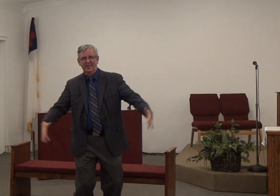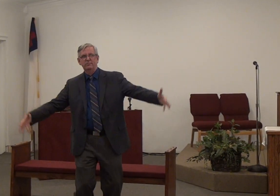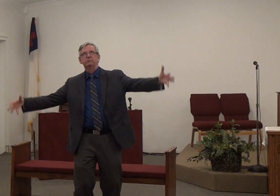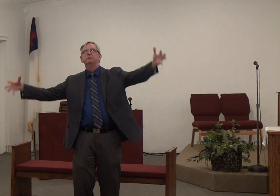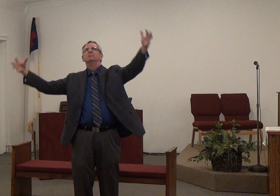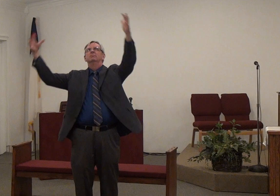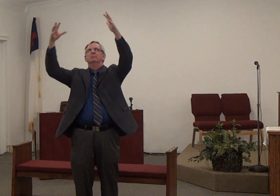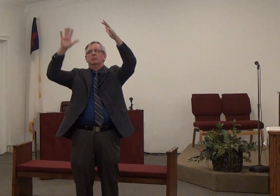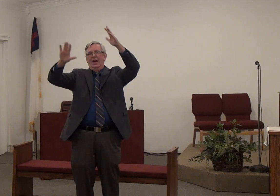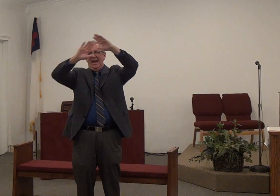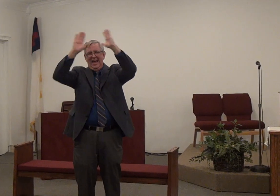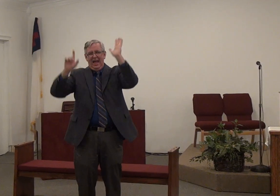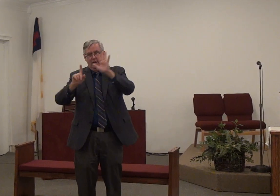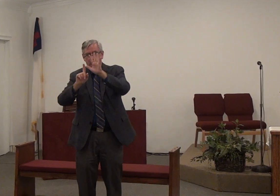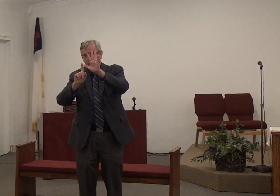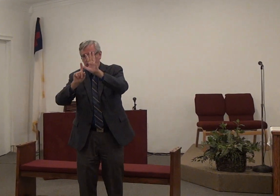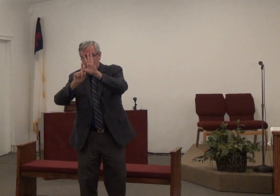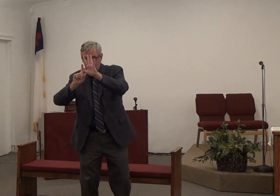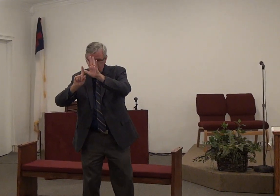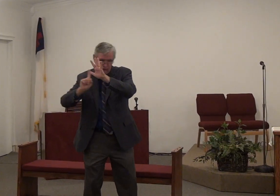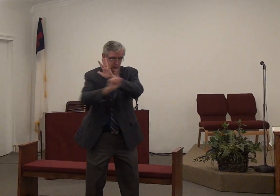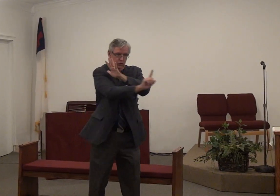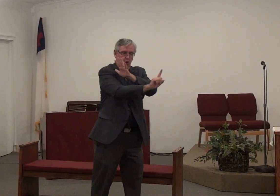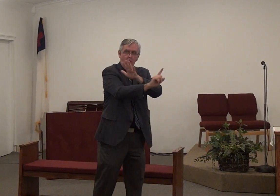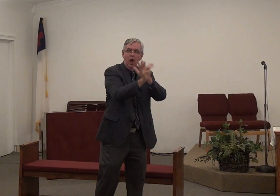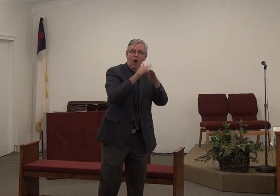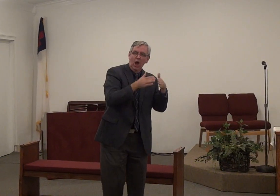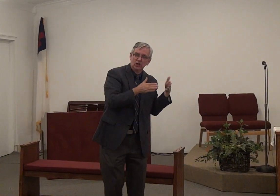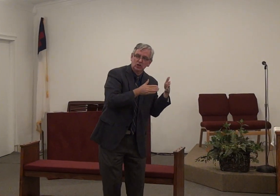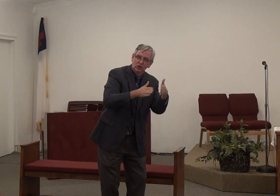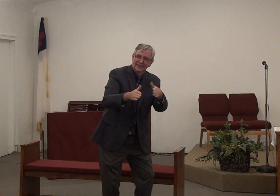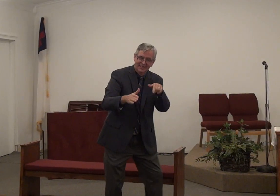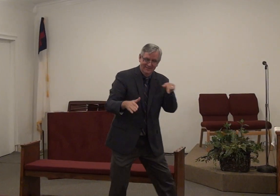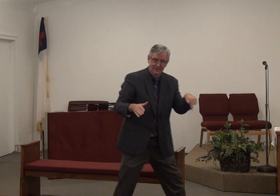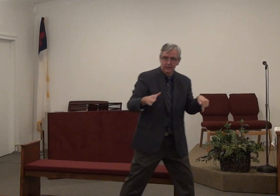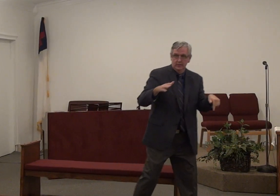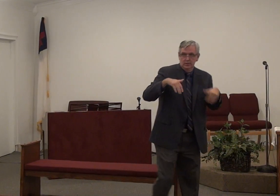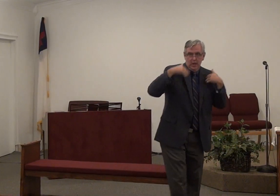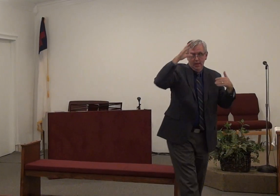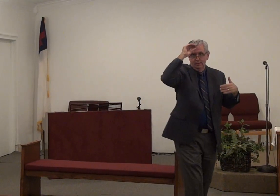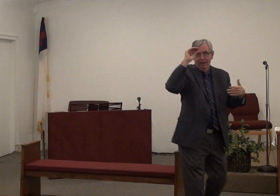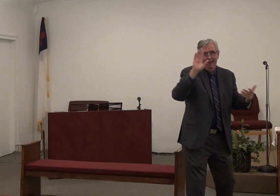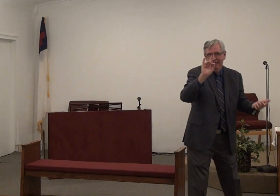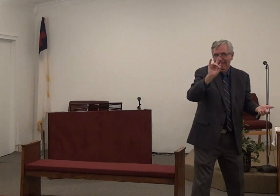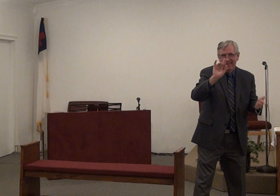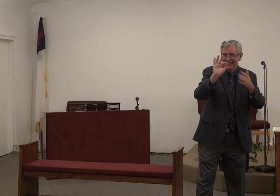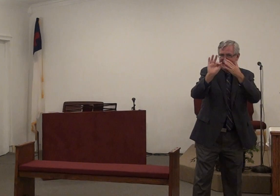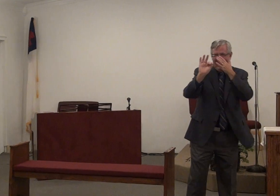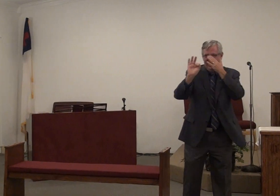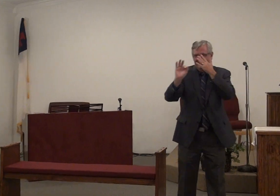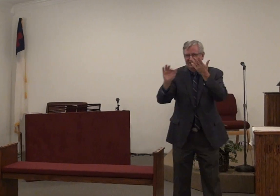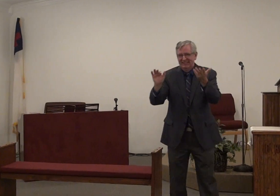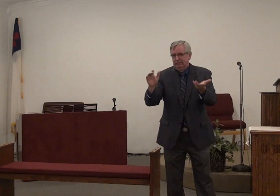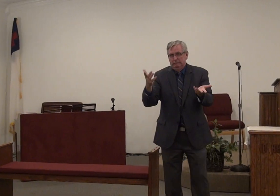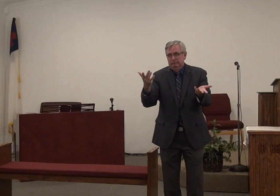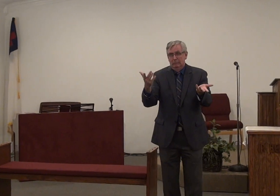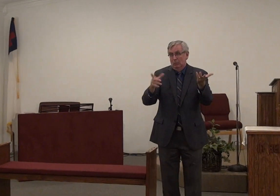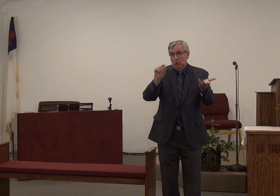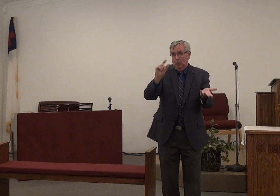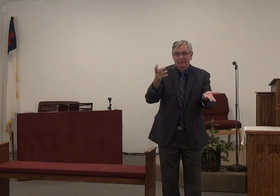yard. There's a big tree in their front yard. She came out from behind that tree into the street, and a guy,